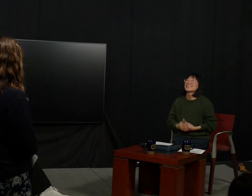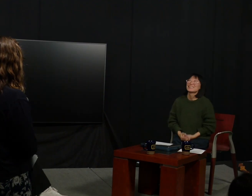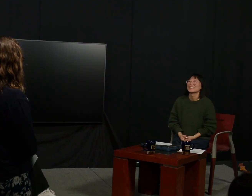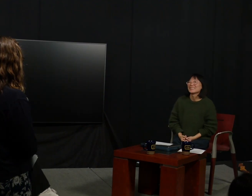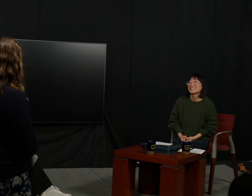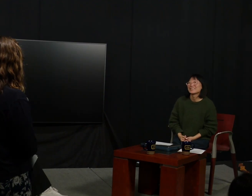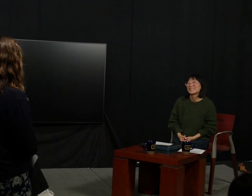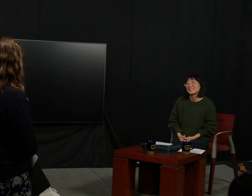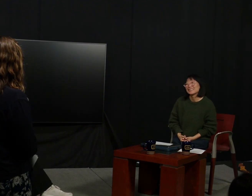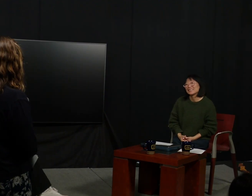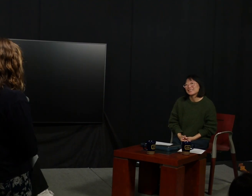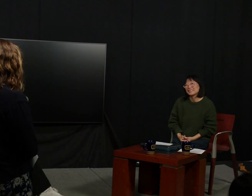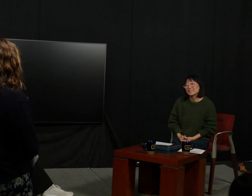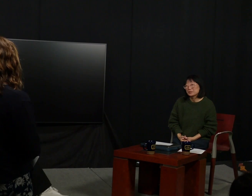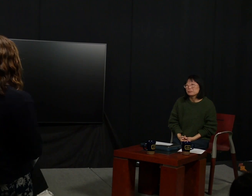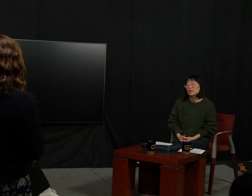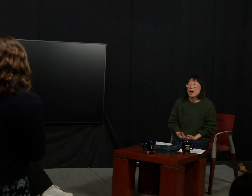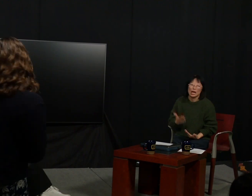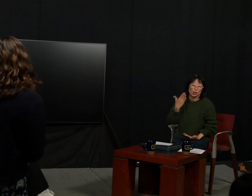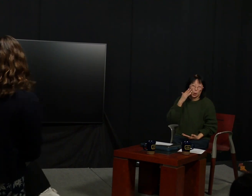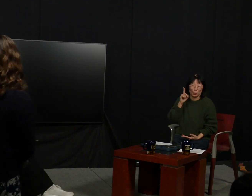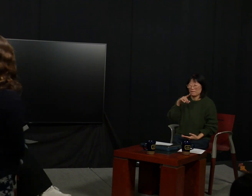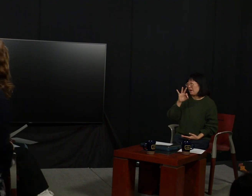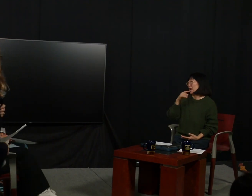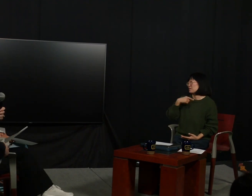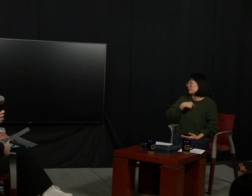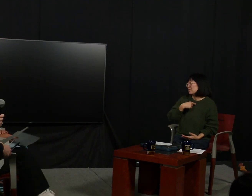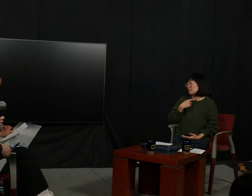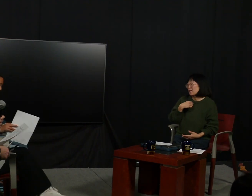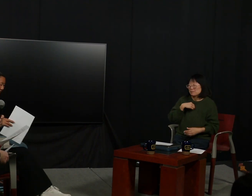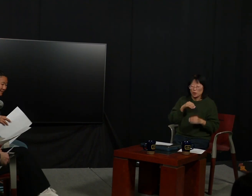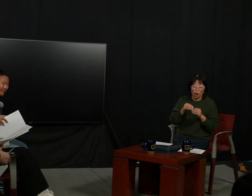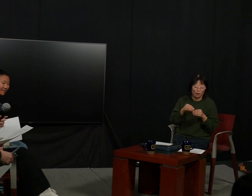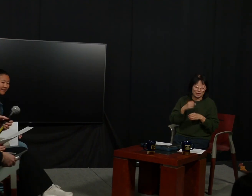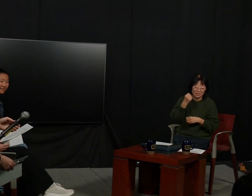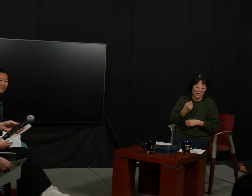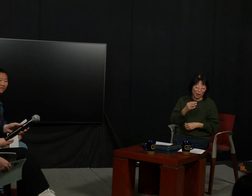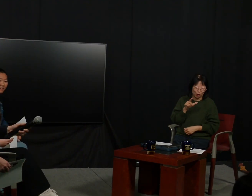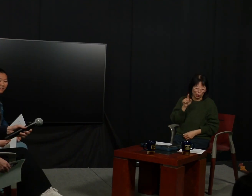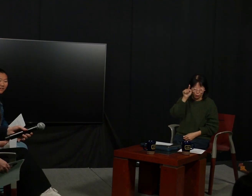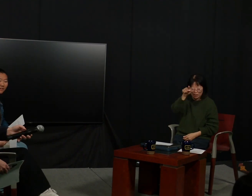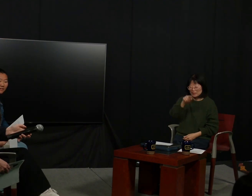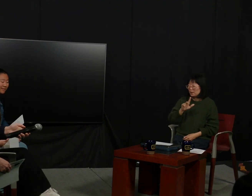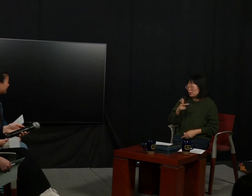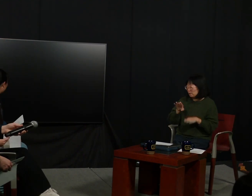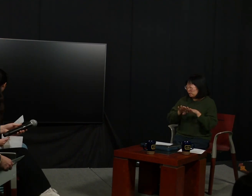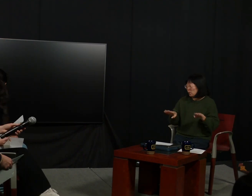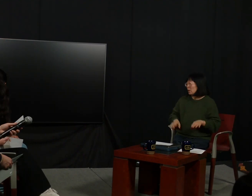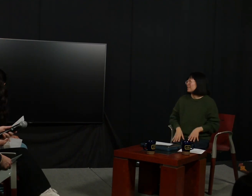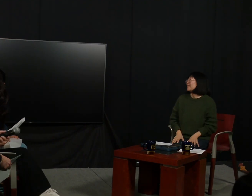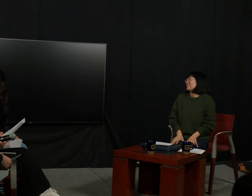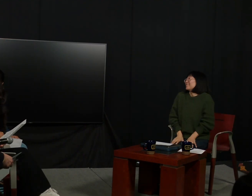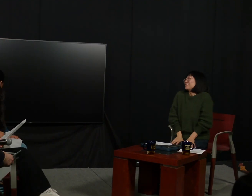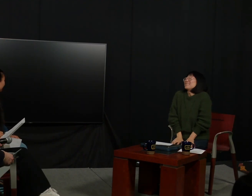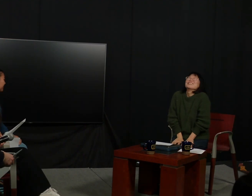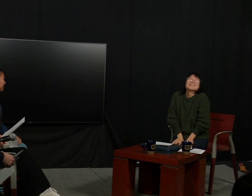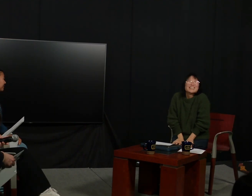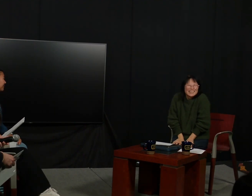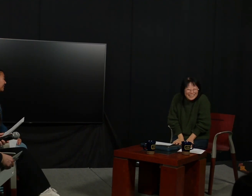think. Thank you. My office is in South Hall, 3rd floor, if anyone wants to come and visit.